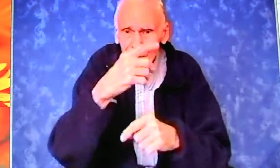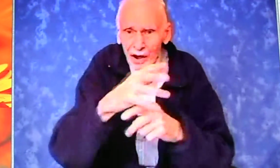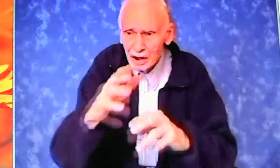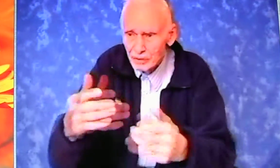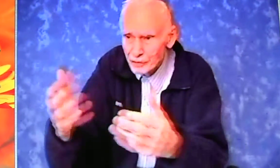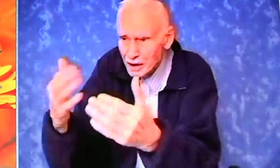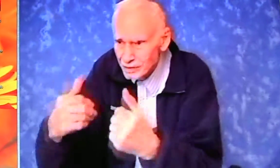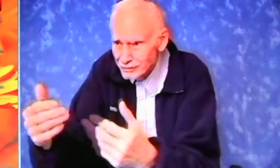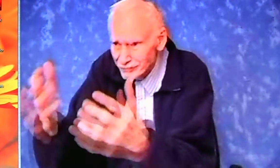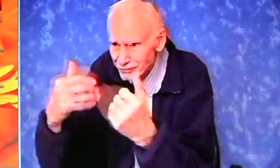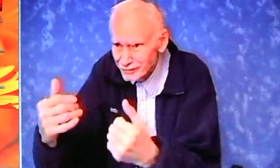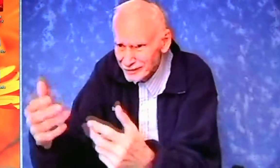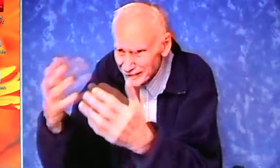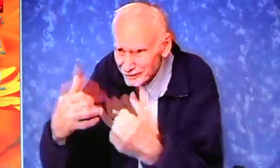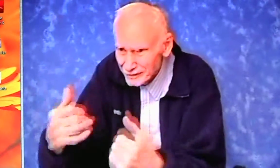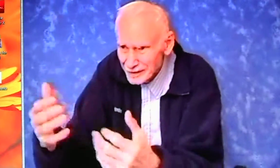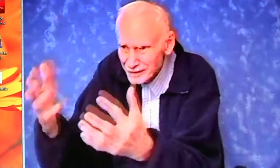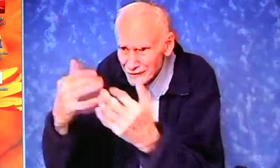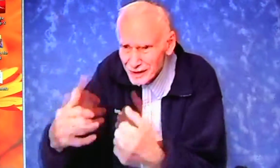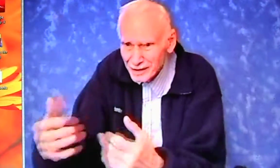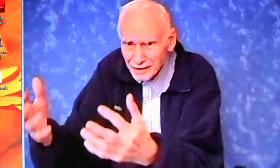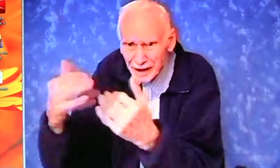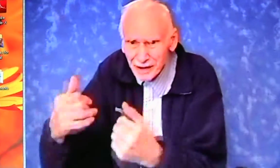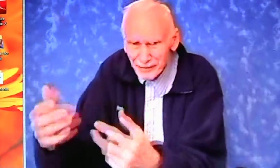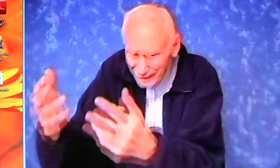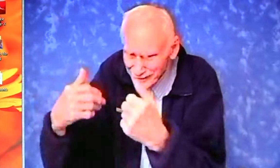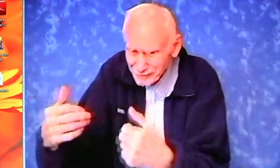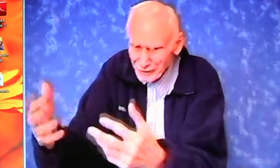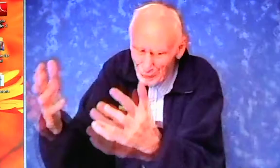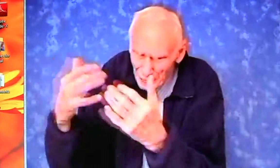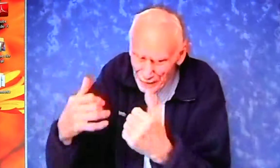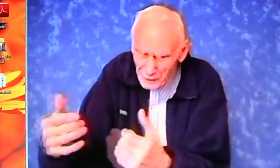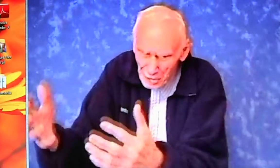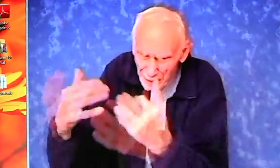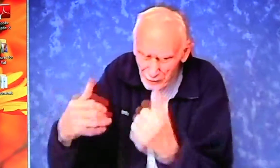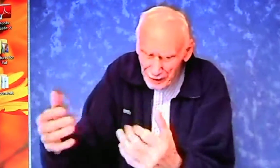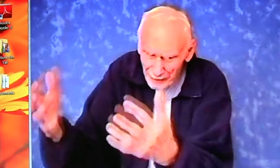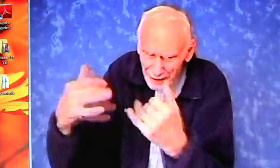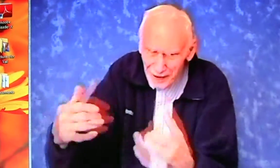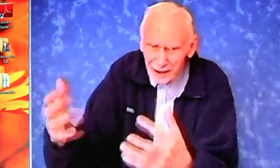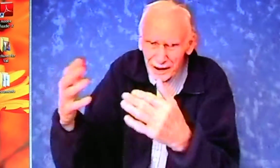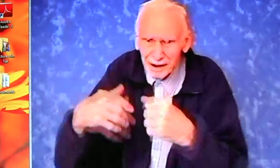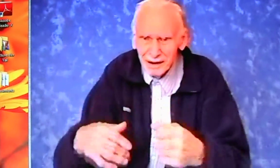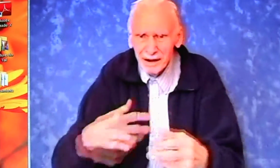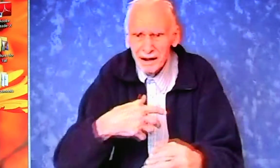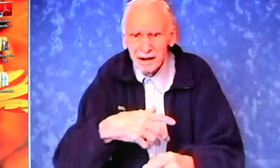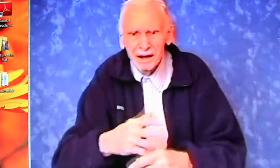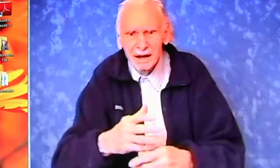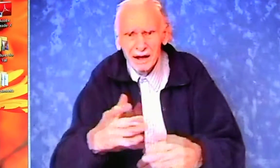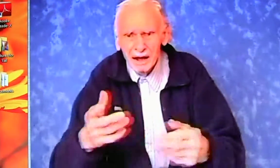please. And my brother was like, okay, it's fine. Come here. And he motioned for me to come over.